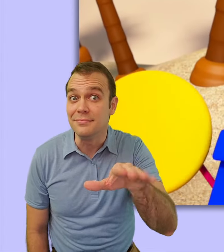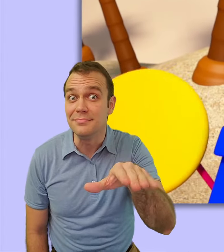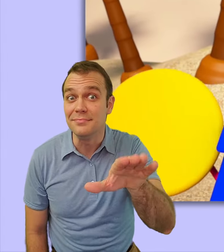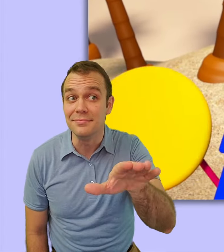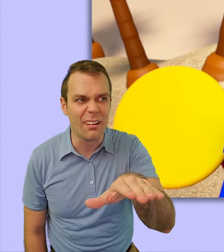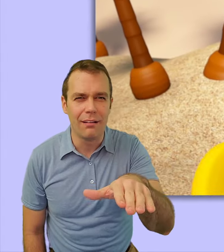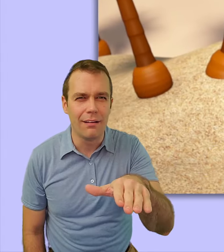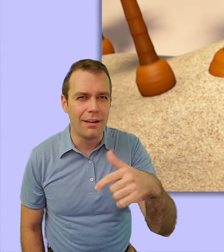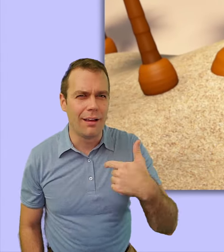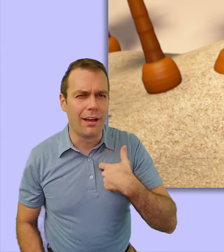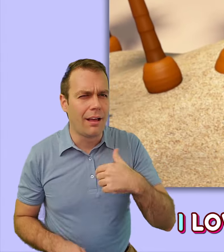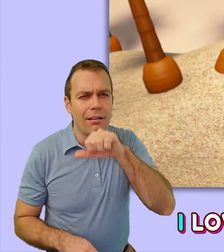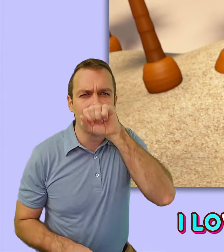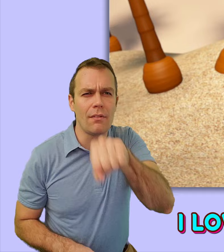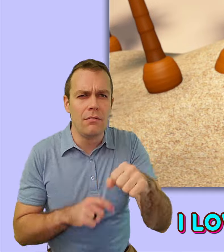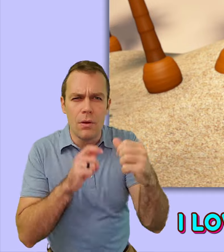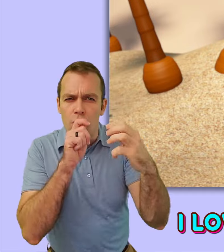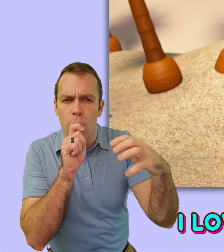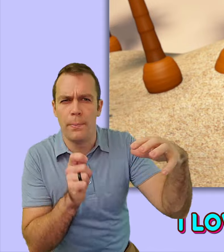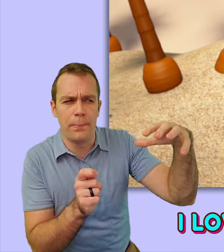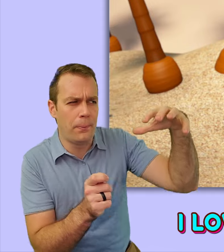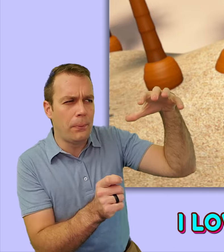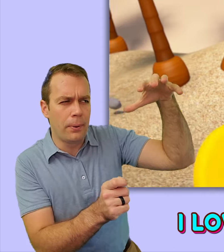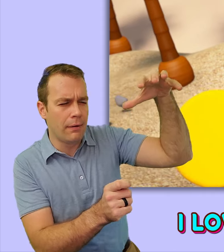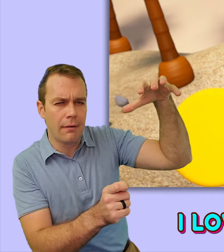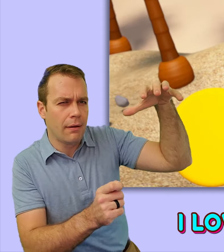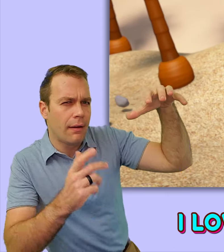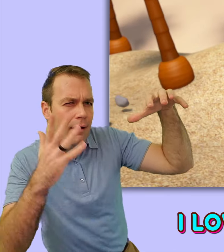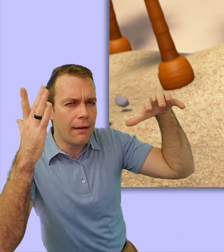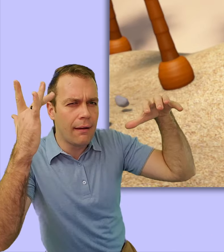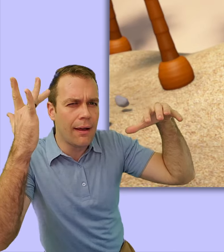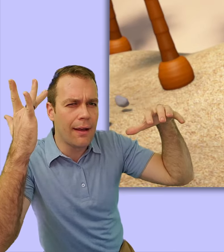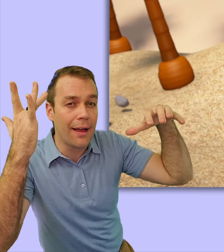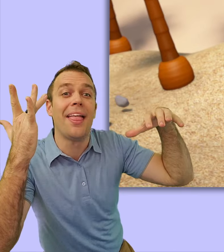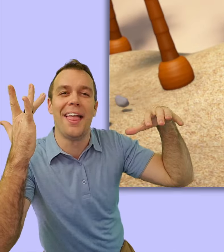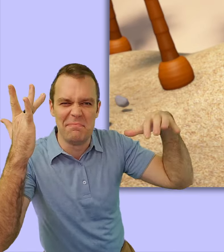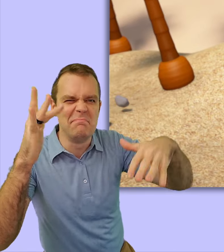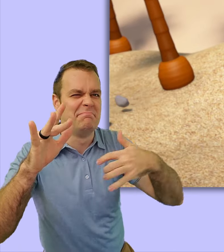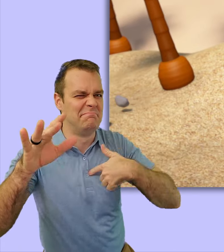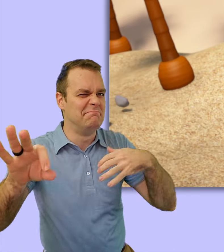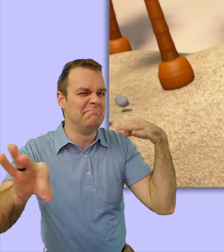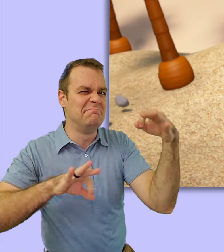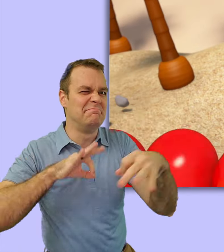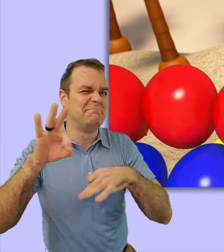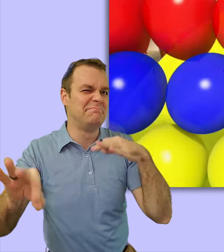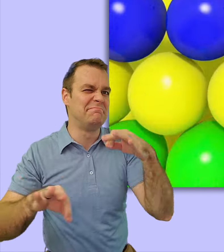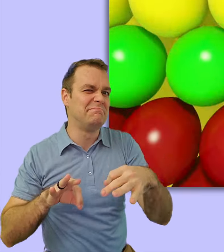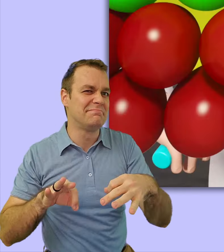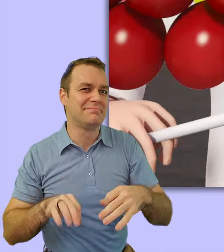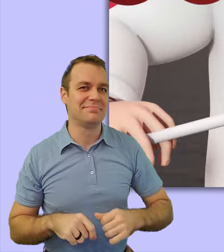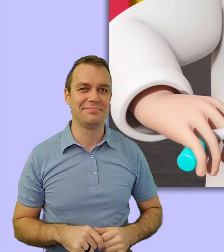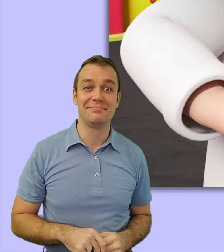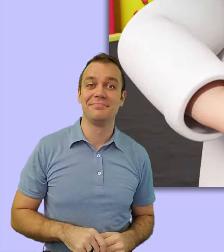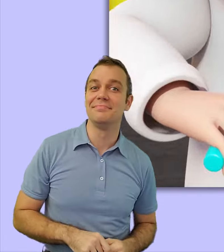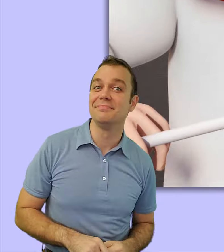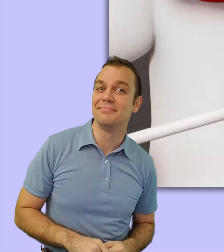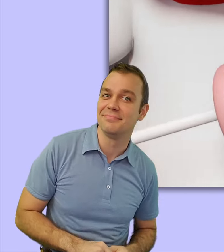Hey kids, do you know why I love balloons so much? Let me tell you.